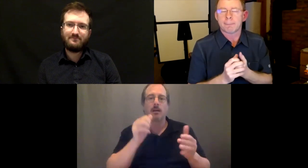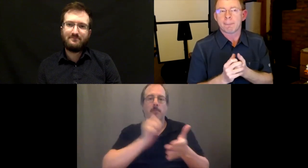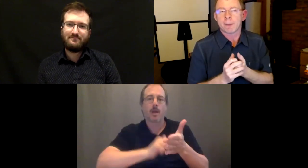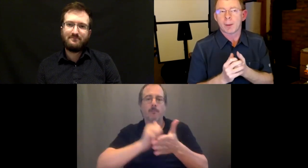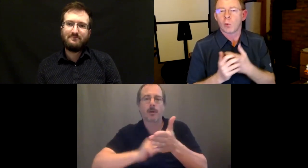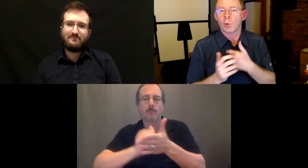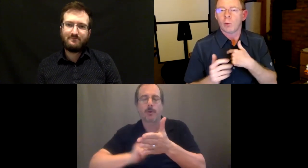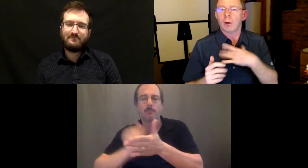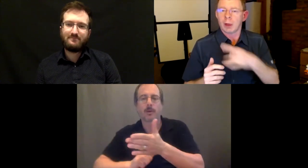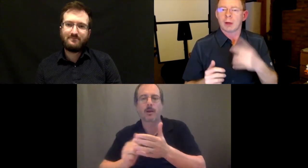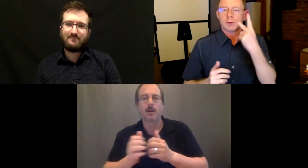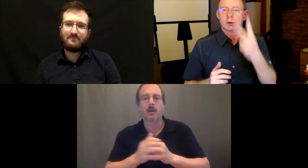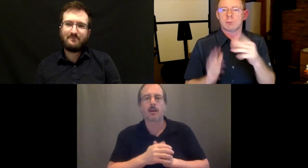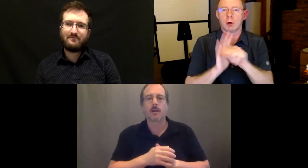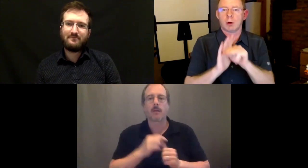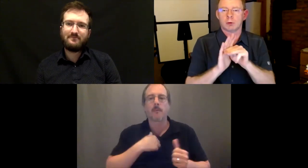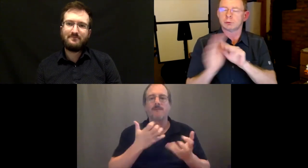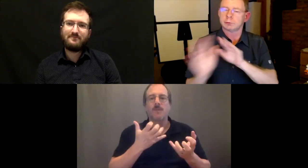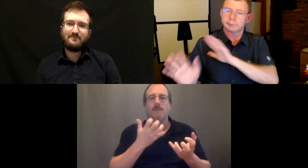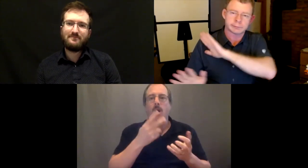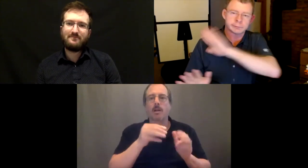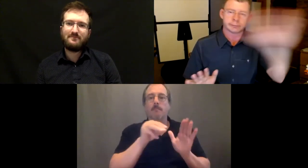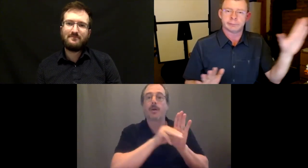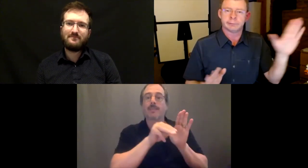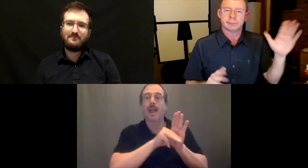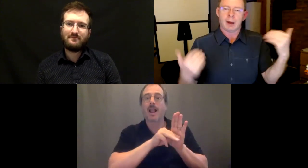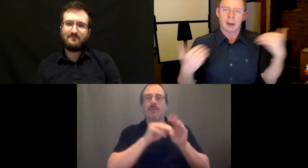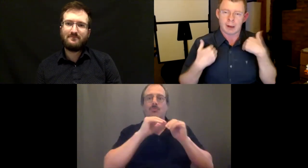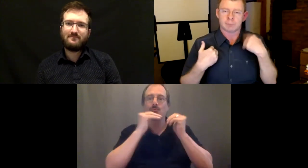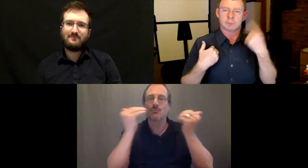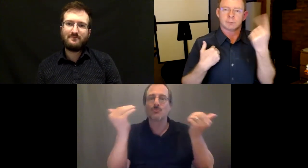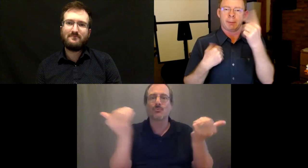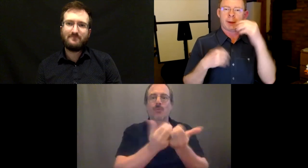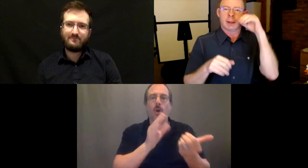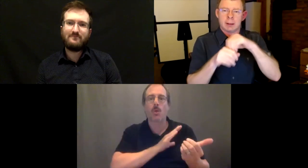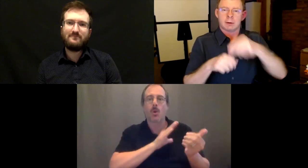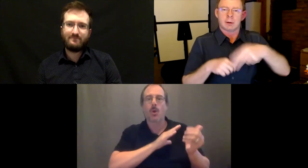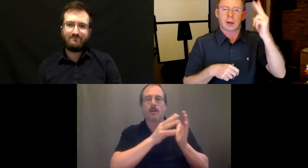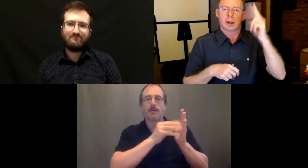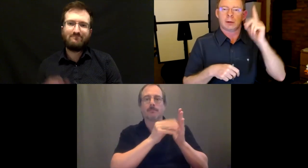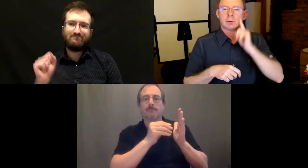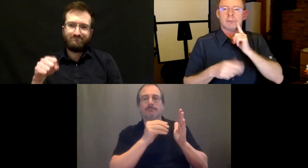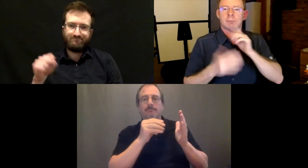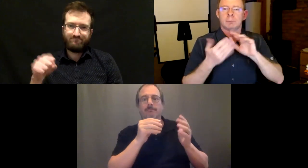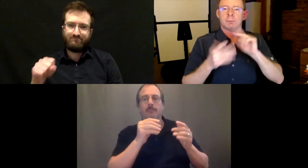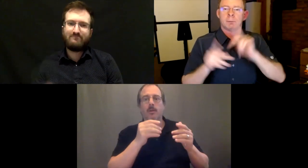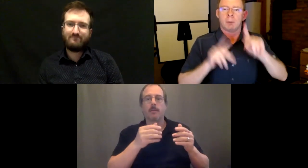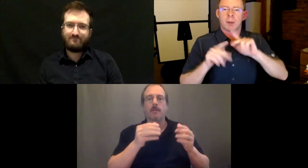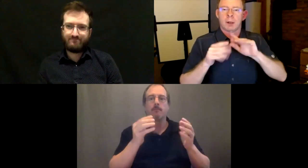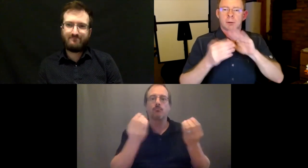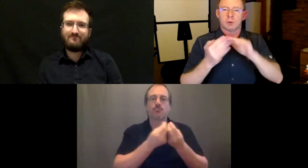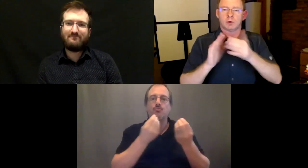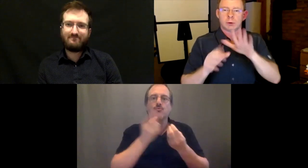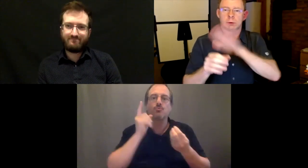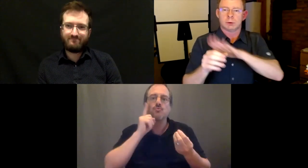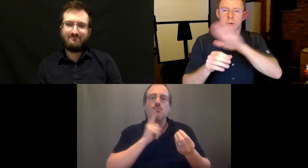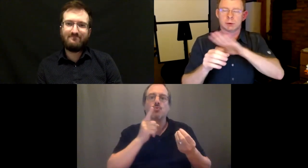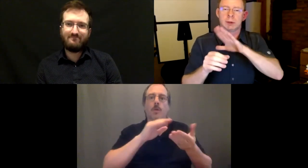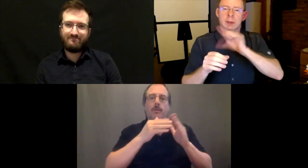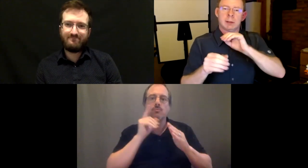it tonight, but that's a huge gap. So I would love to see some kind of model for